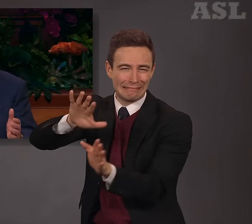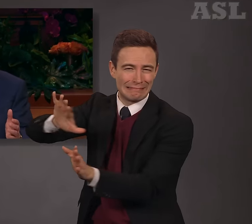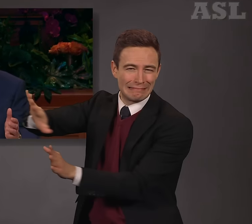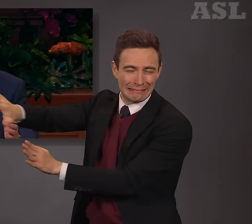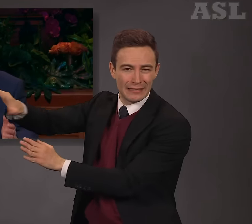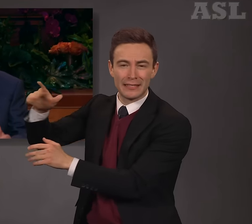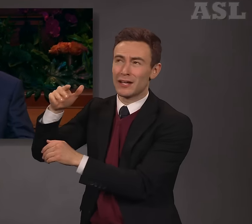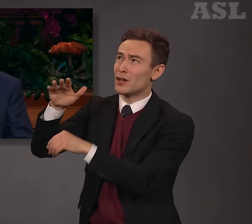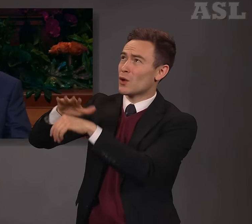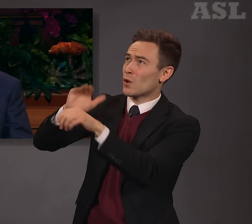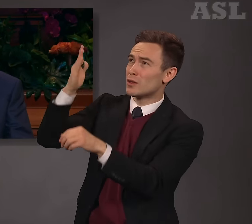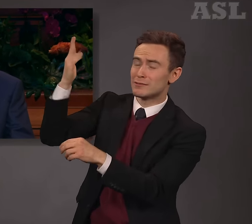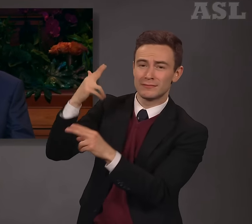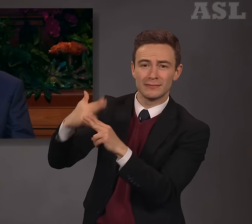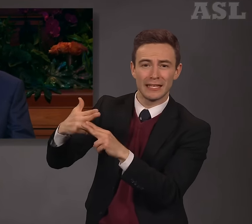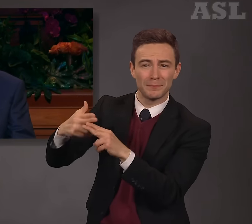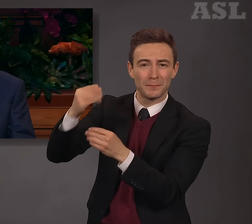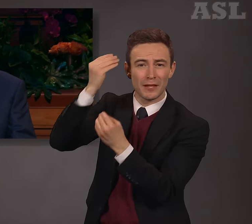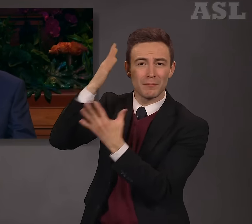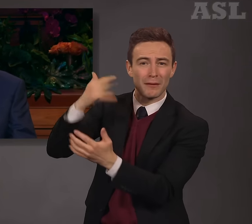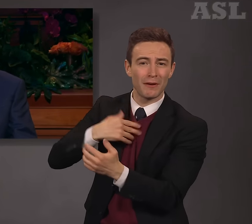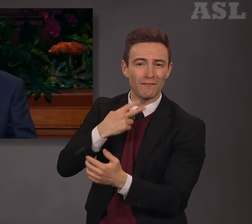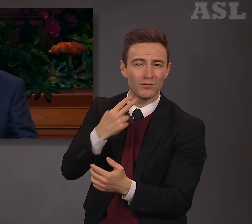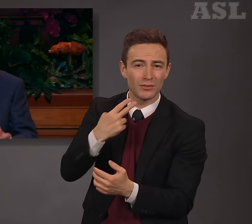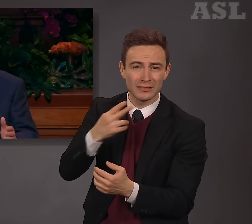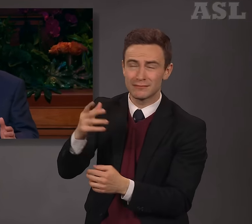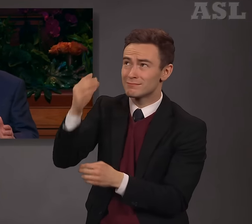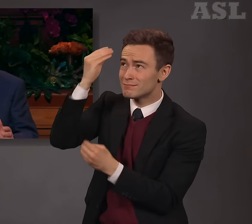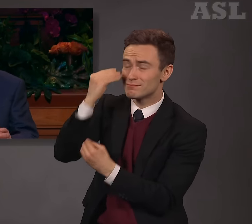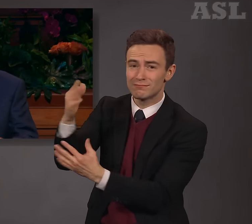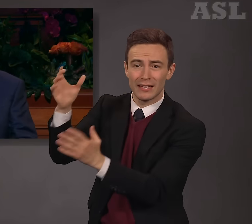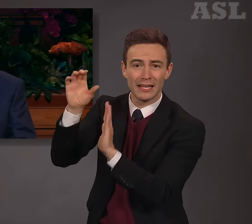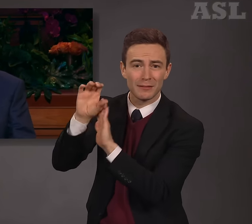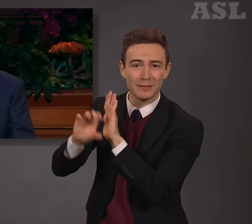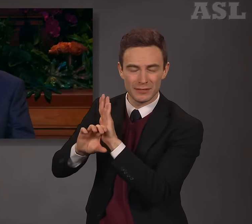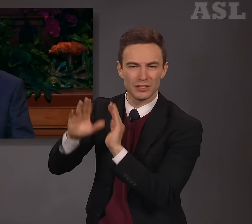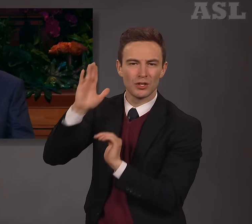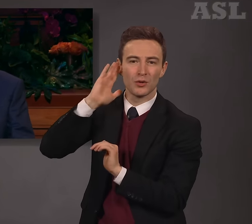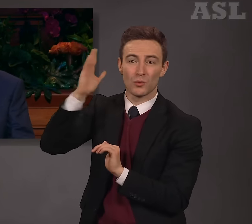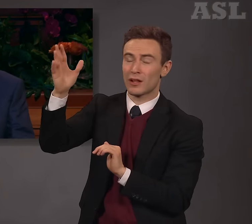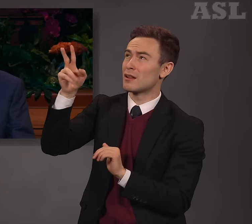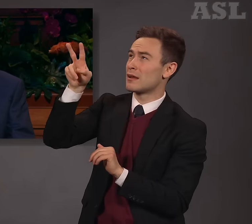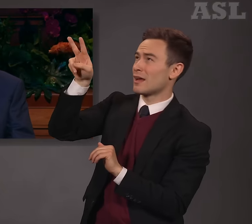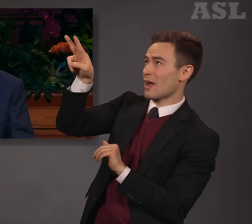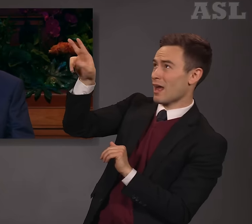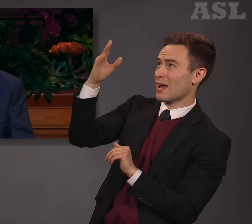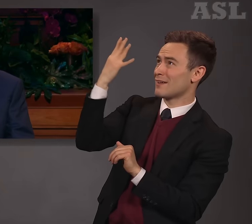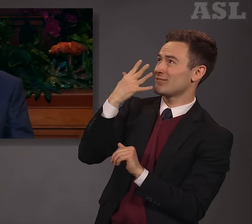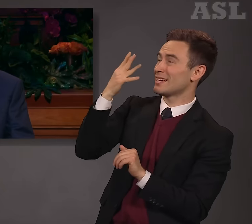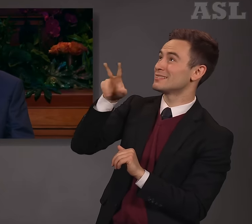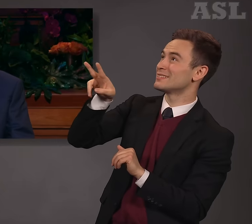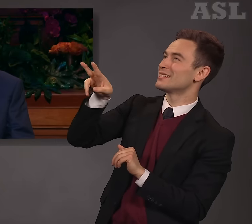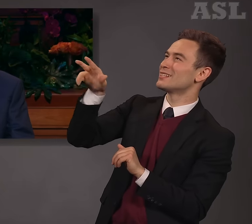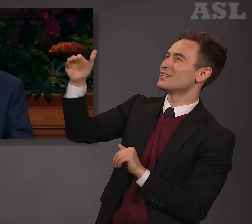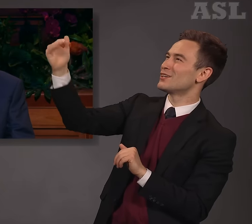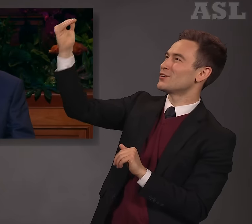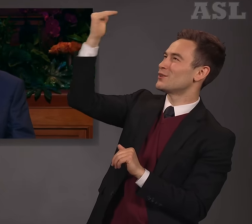obeyeth my voice and keepeth my commandments shall see my face and know that I